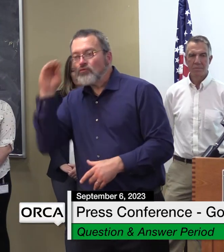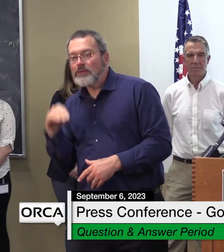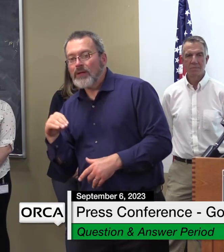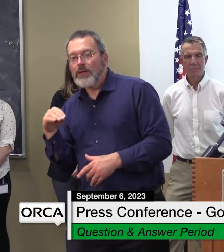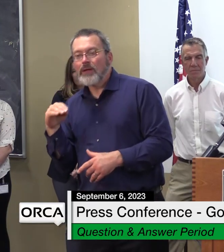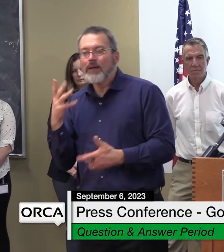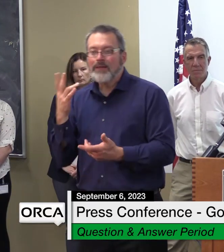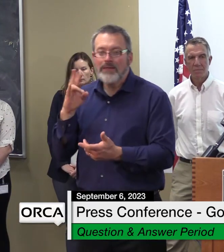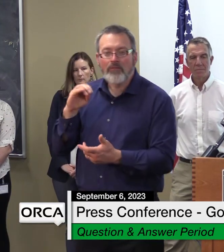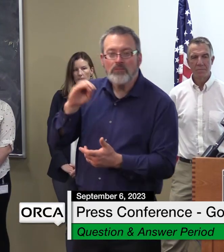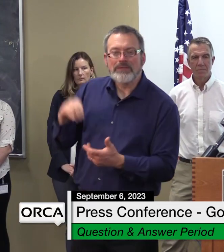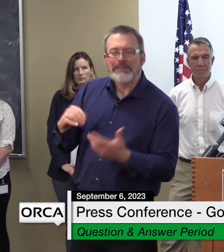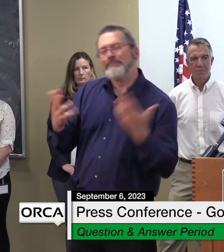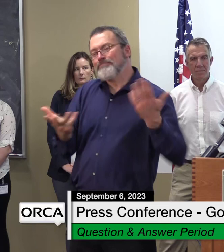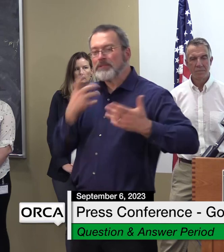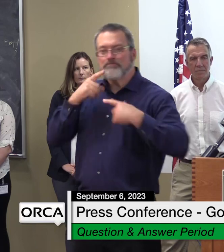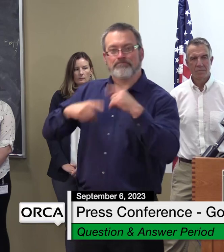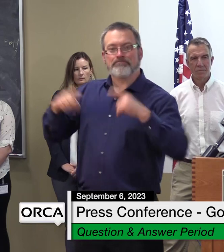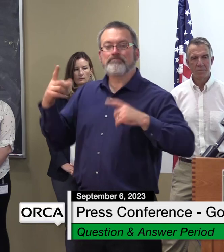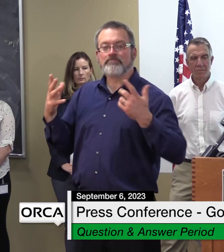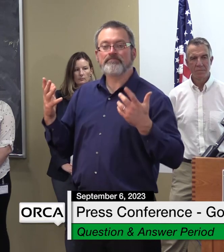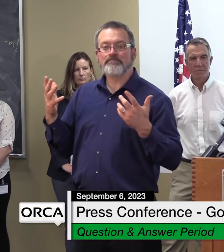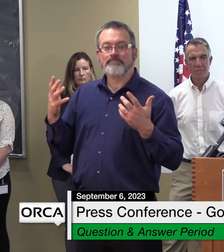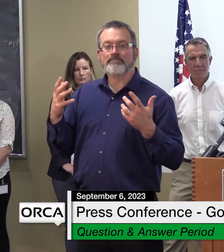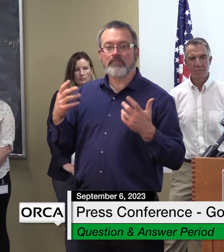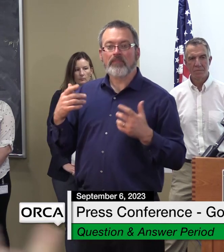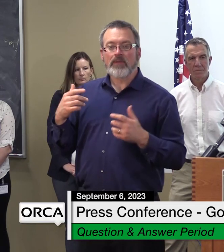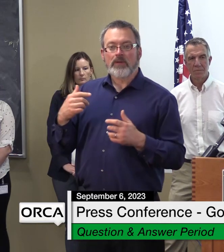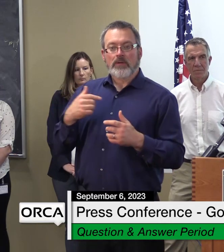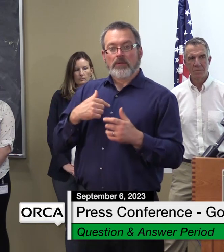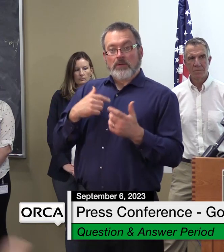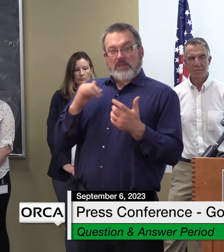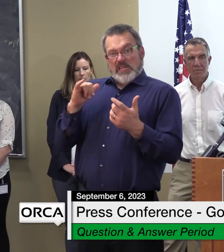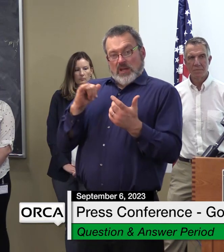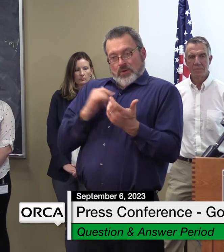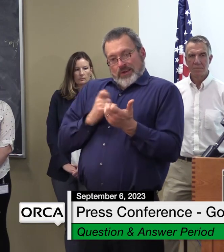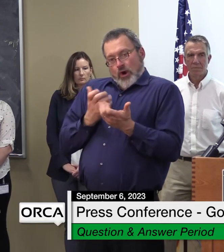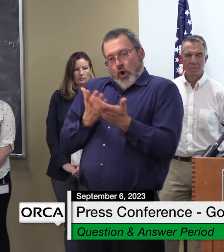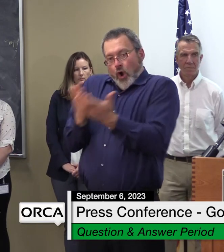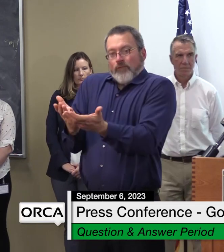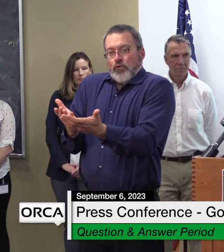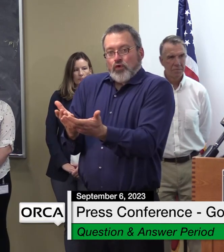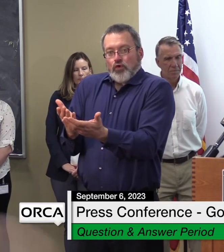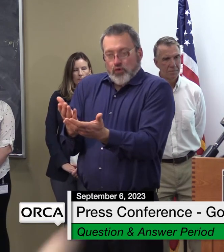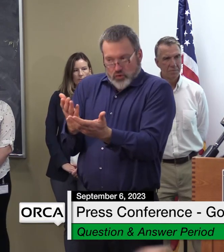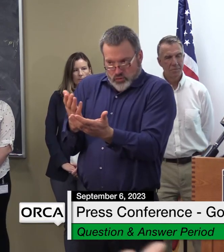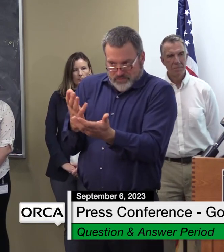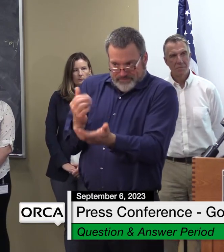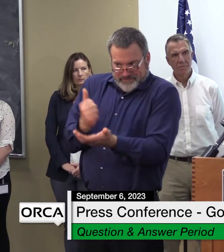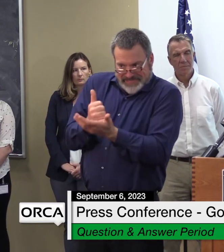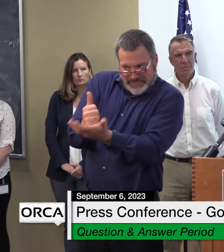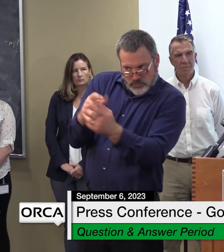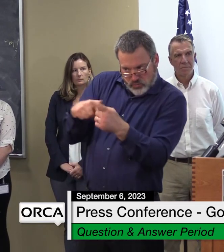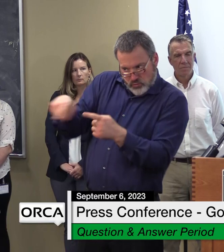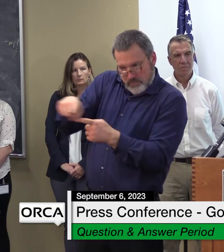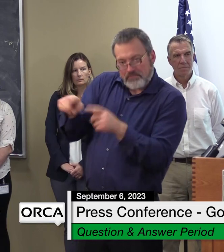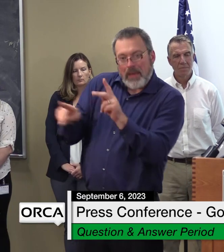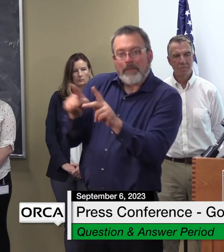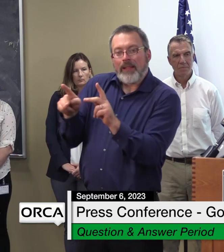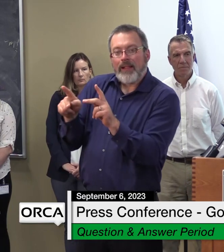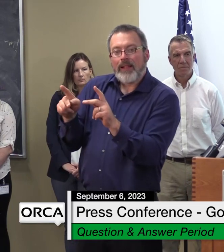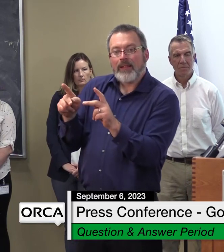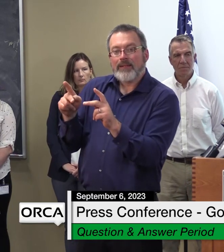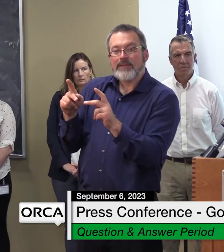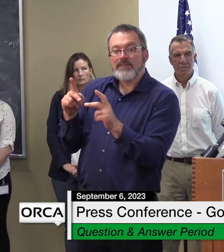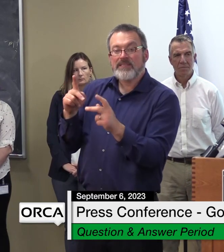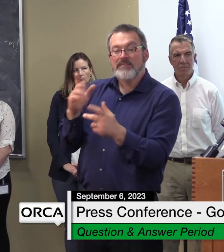What are they available for assistance? So a mobile home, typically, average mobile home around 1,000 square